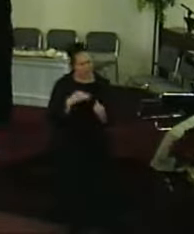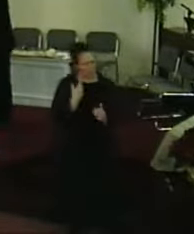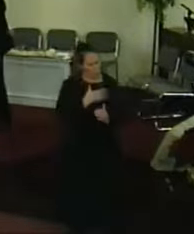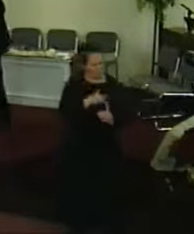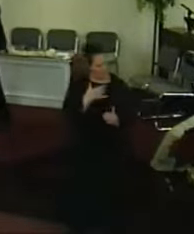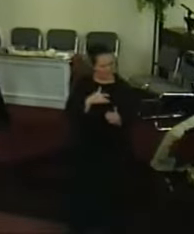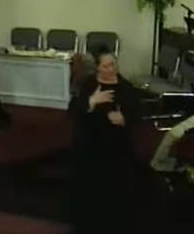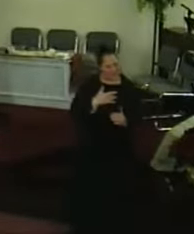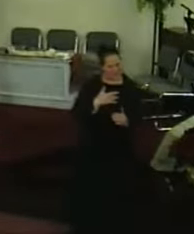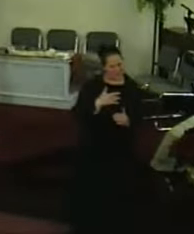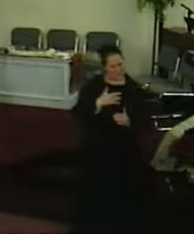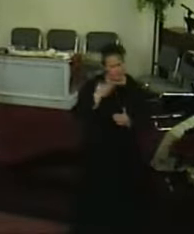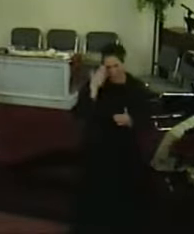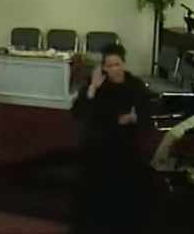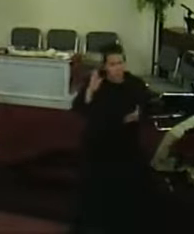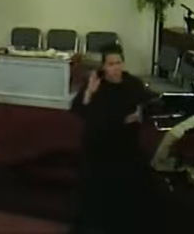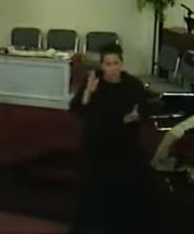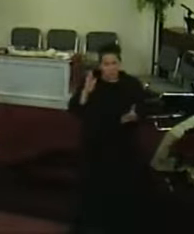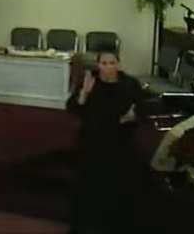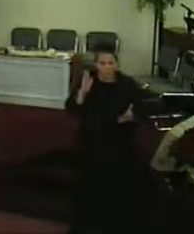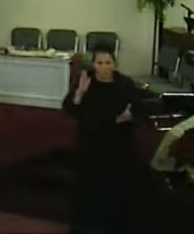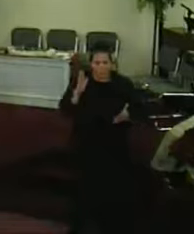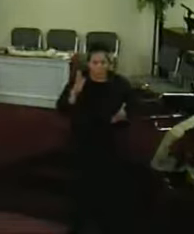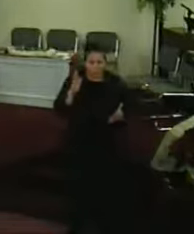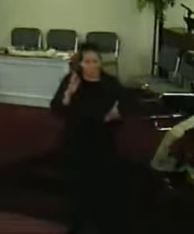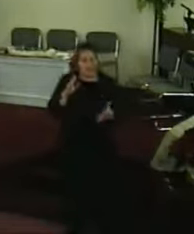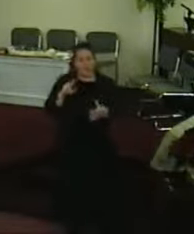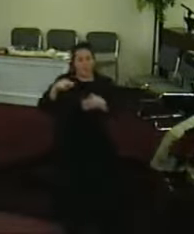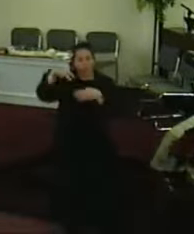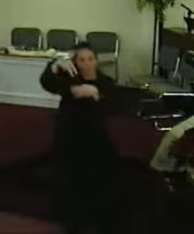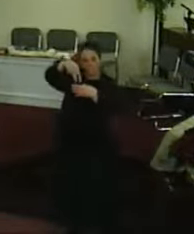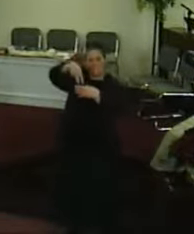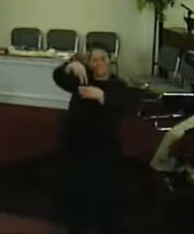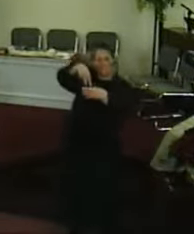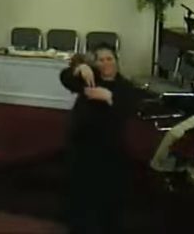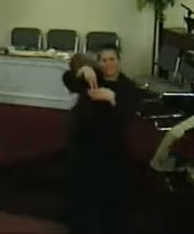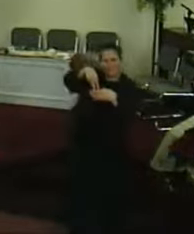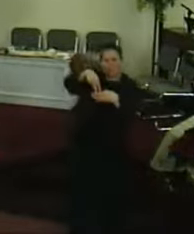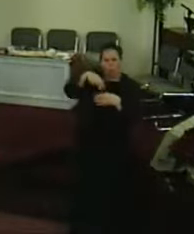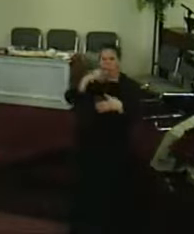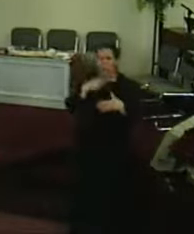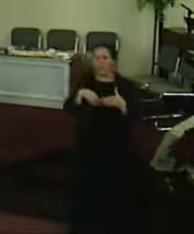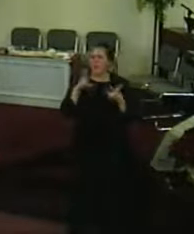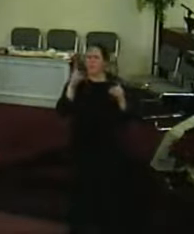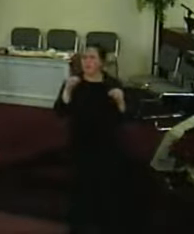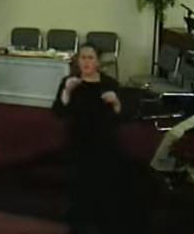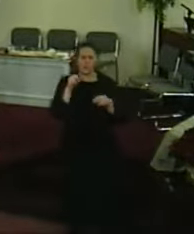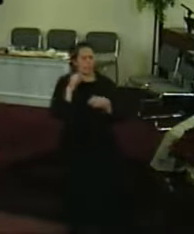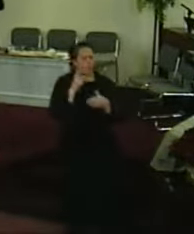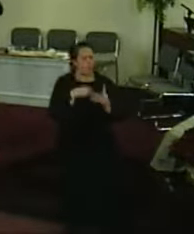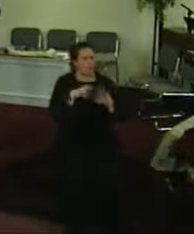ran and got the prophet. What are we going to do? What are we going to do? Now,